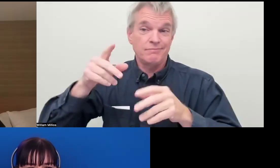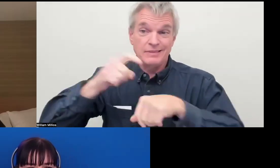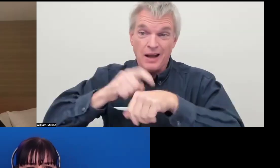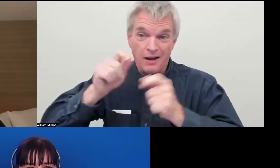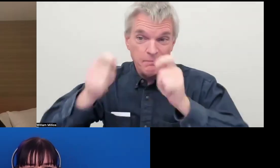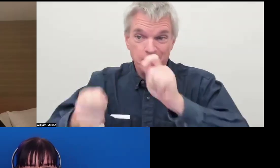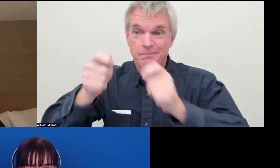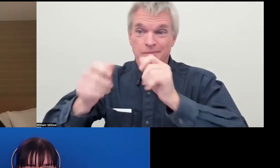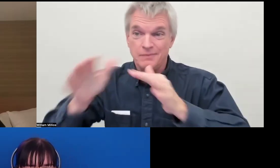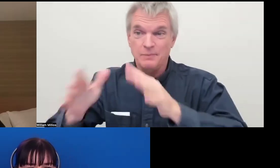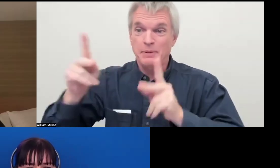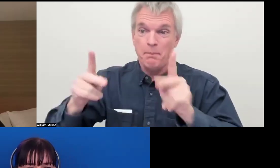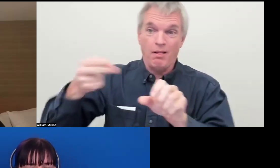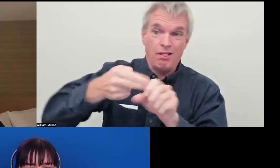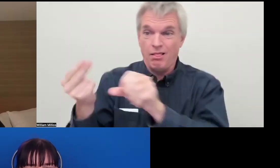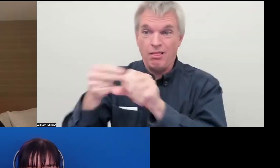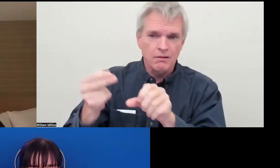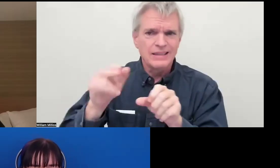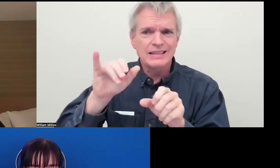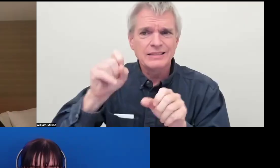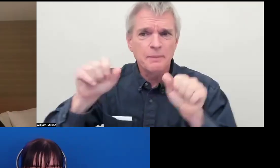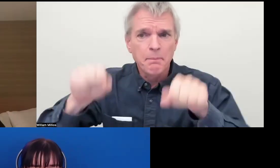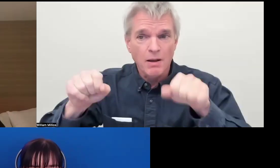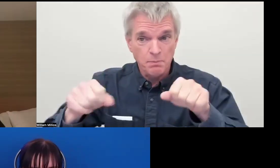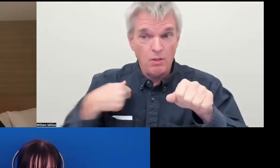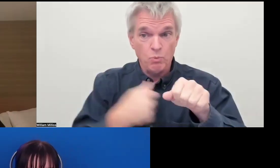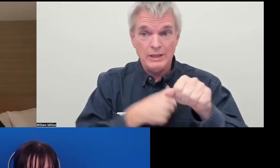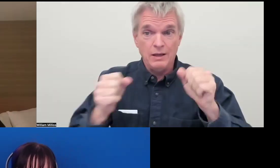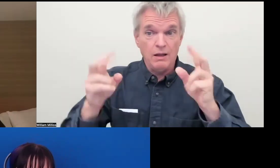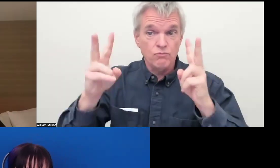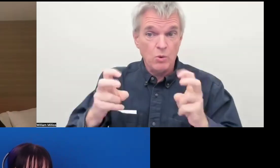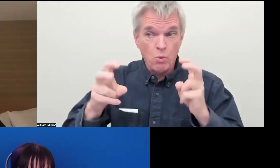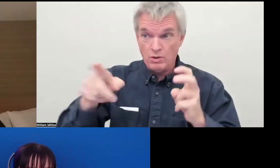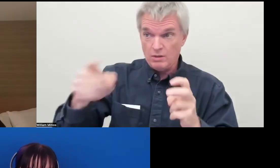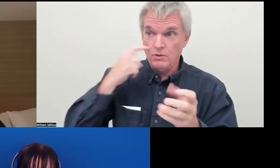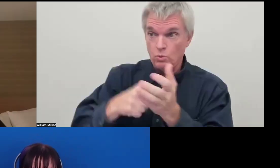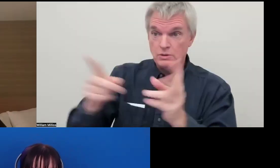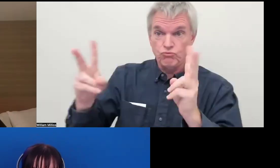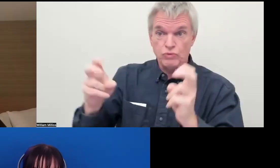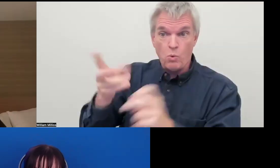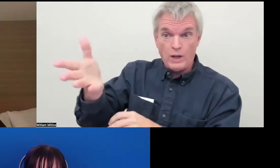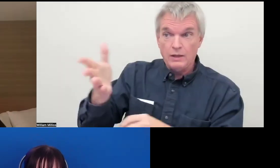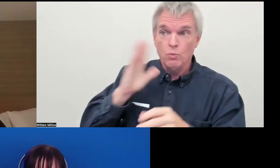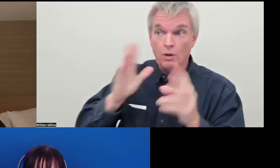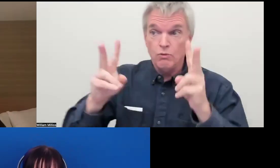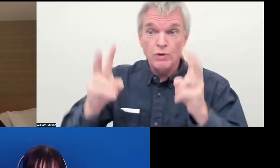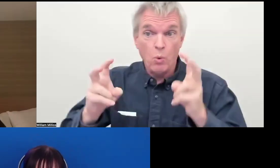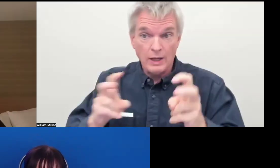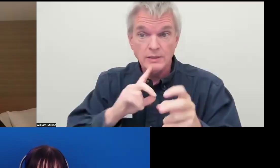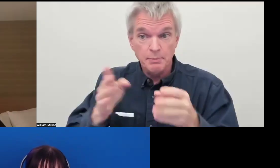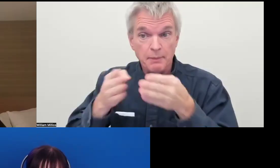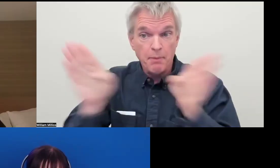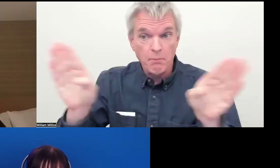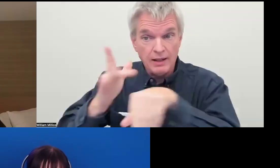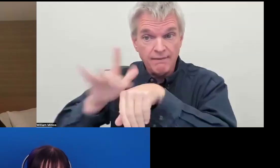about this meeting, the upcoming meeting changes, people joining and quitting. I'm wondering if it's possible for us to pull